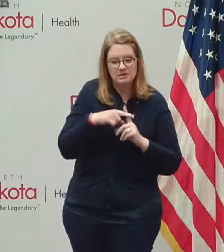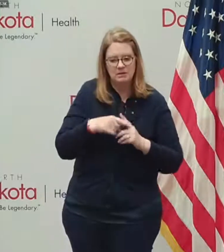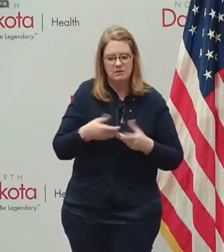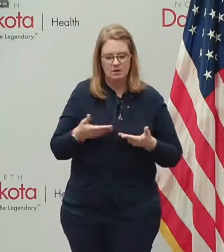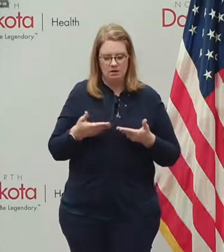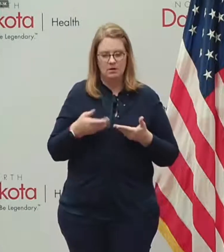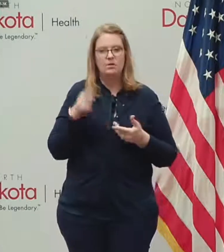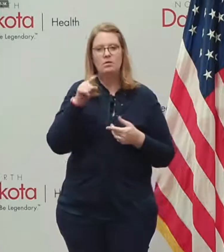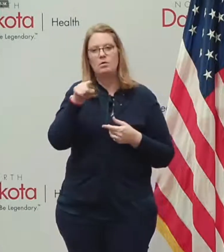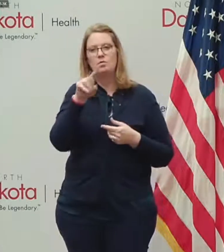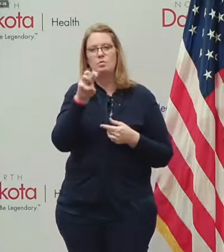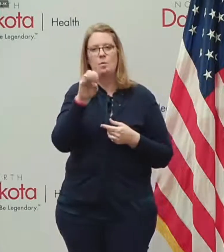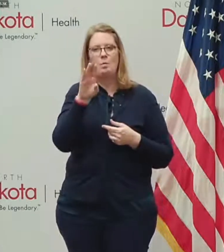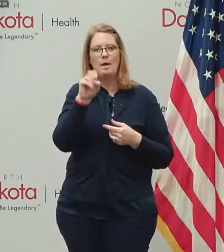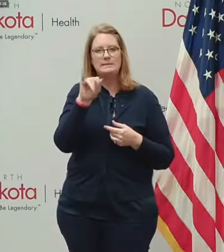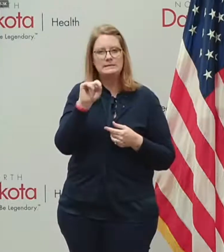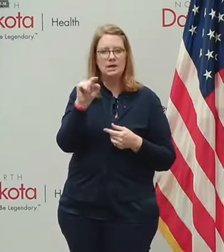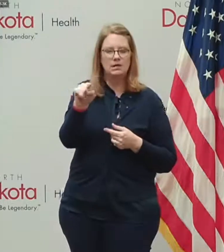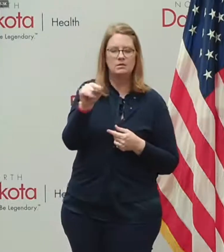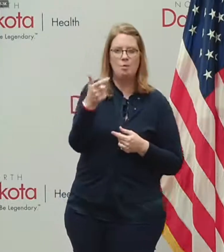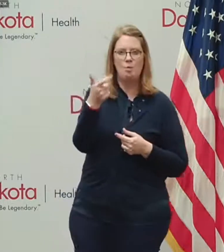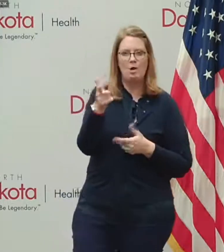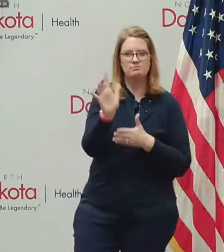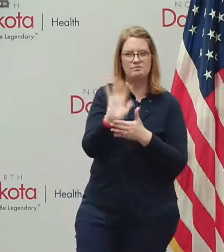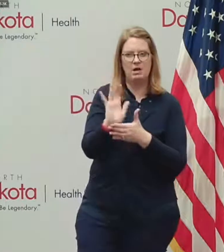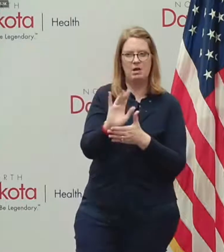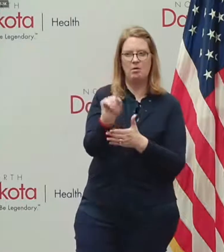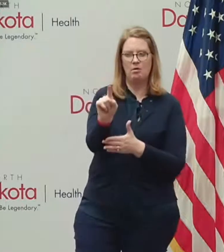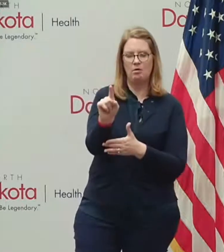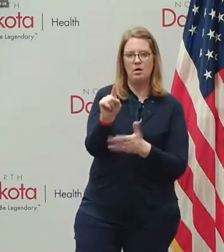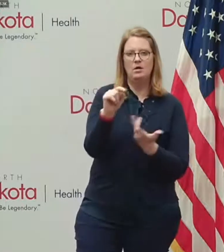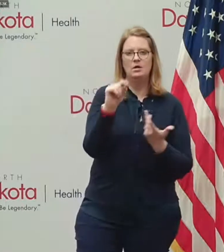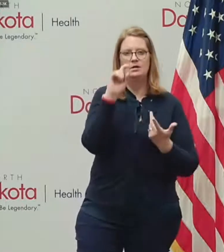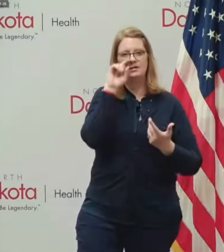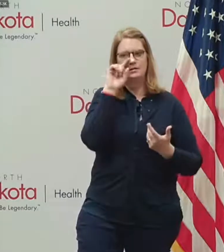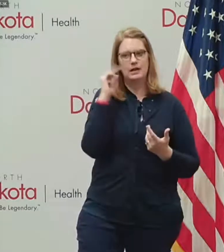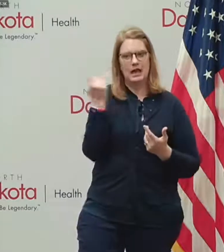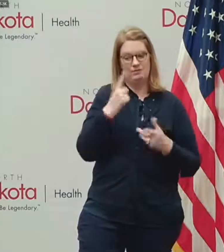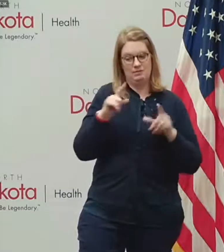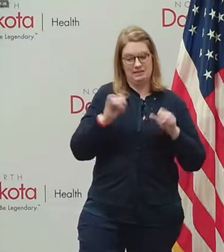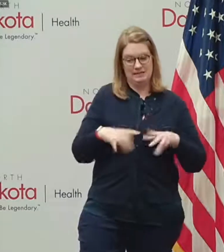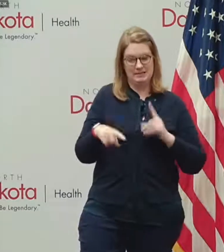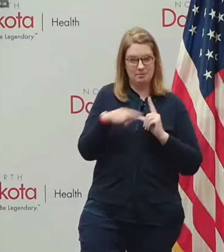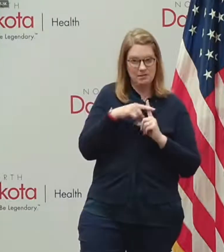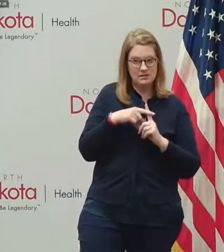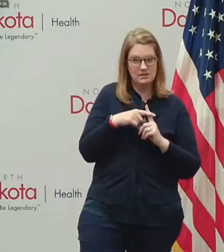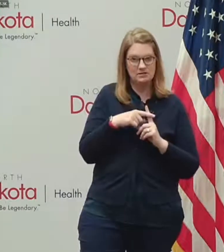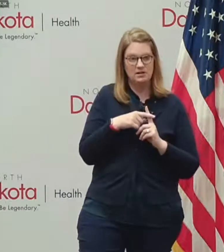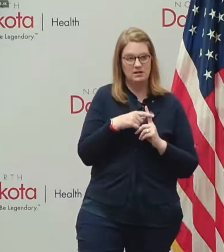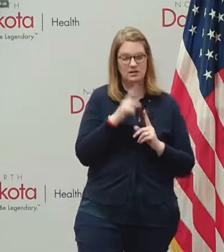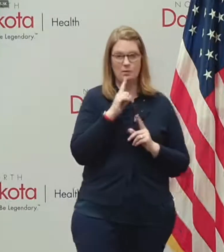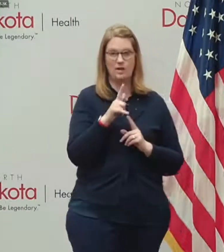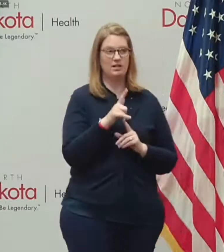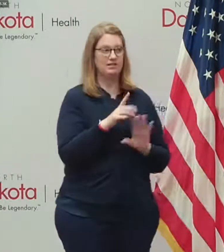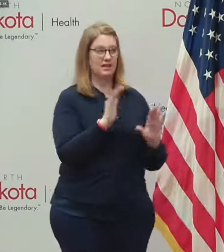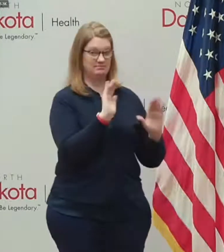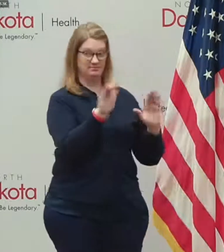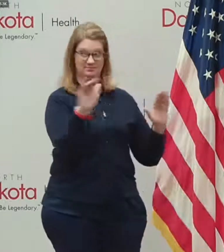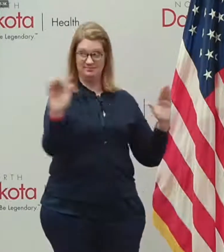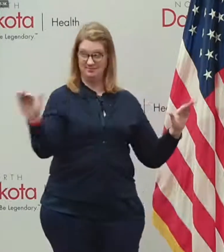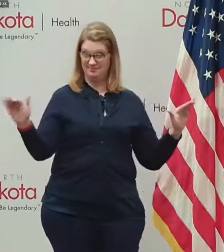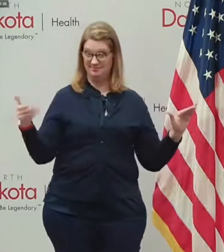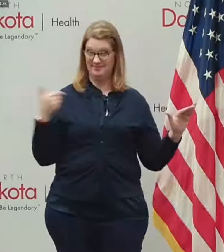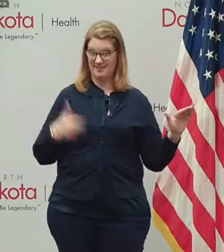watch the video, and do what I'm sure that everybody who's tested positive before, you told your friends, hey, I'm